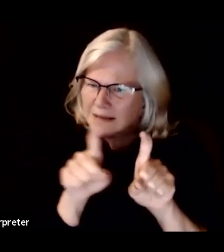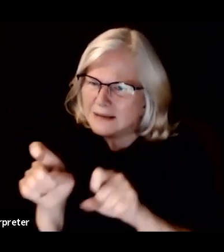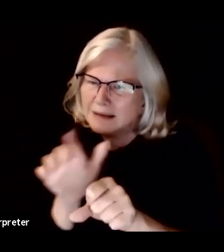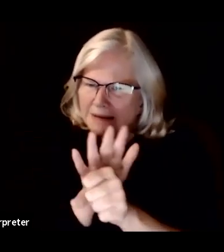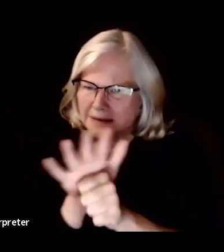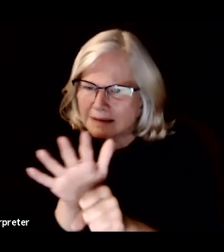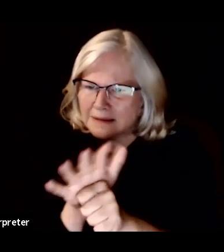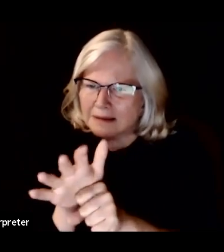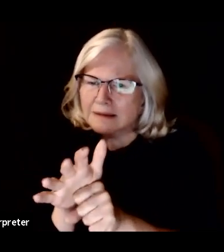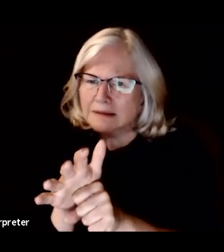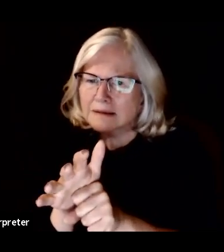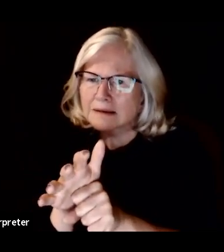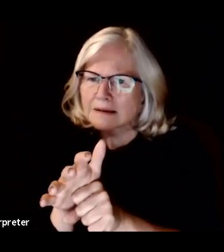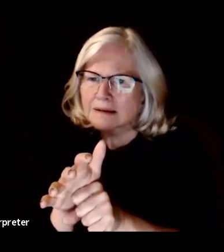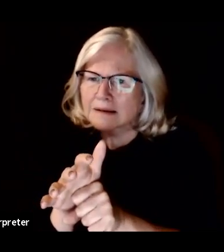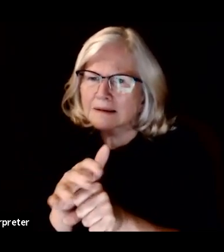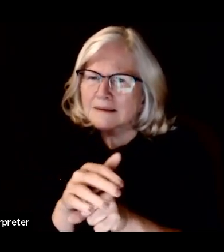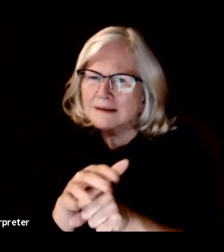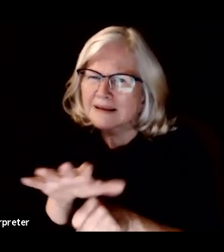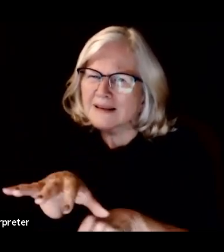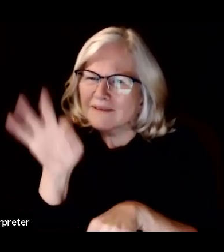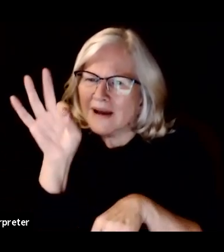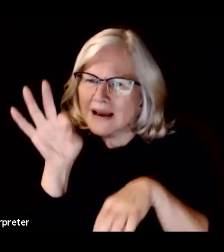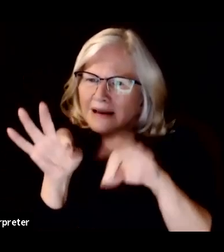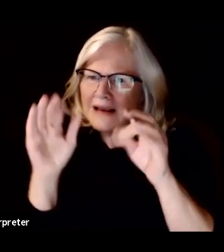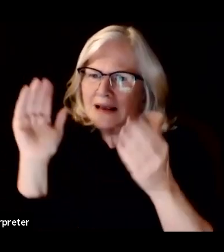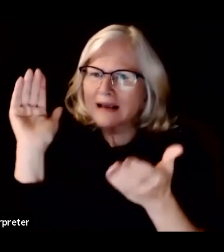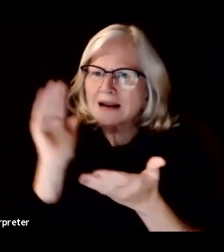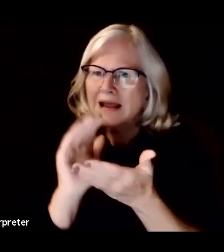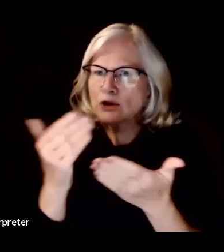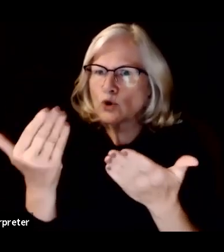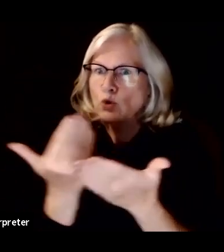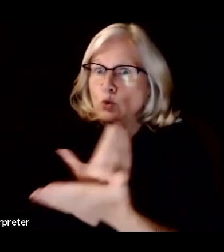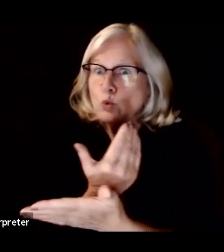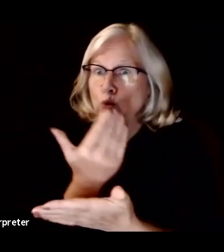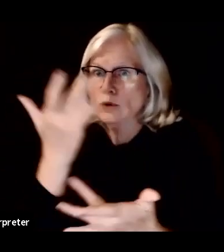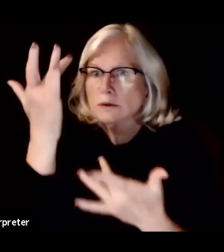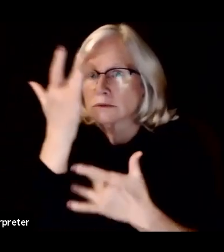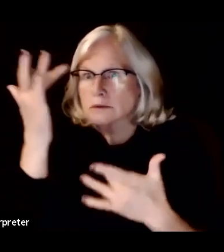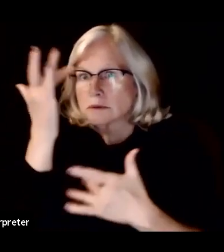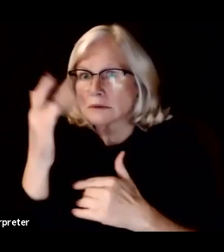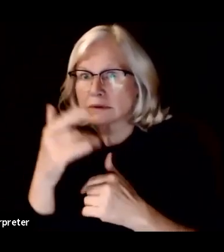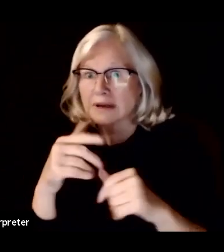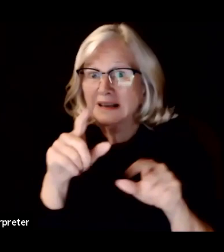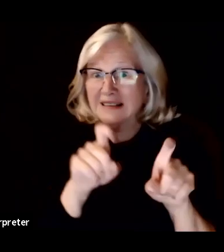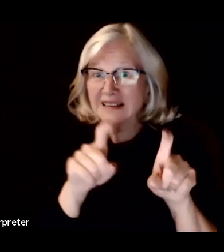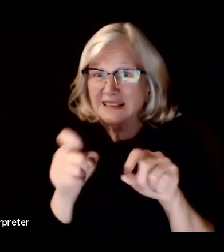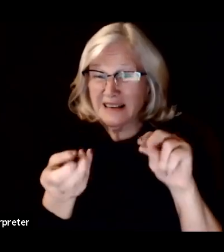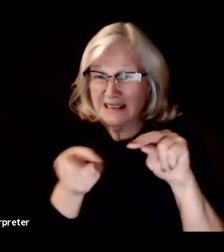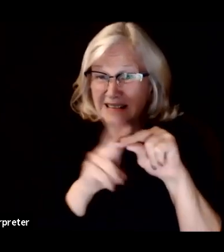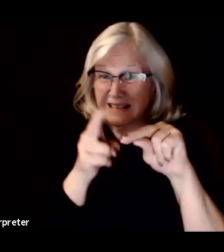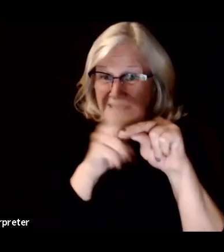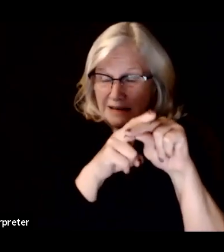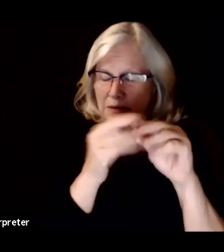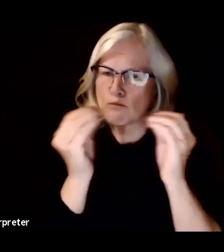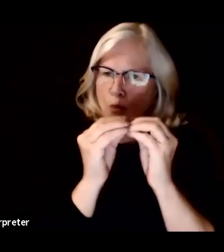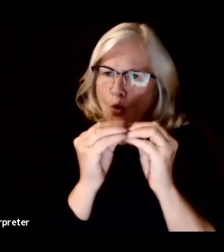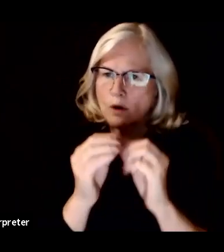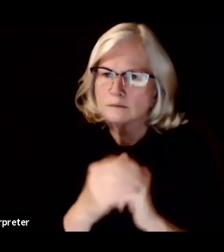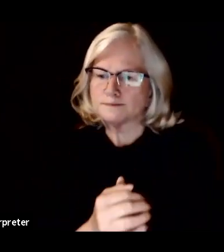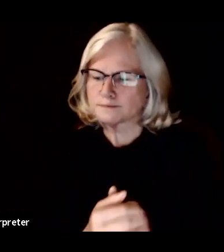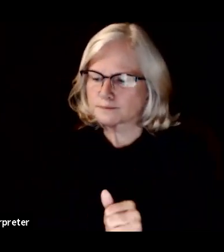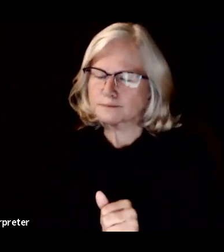finding fewer new cases among that larger testing volume. If that ratio will reverse, we would be strongly believing that we were